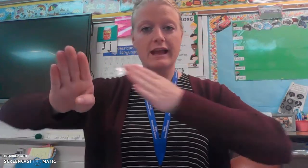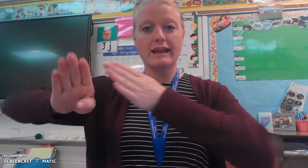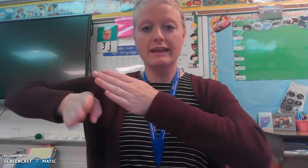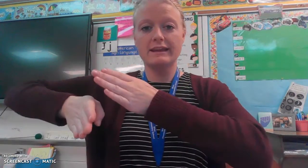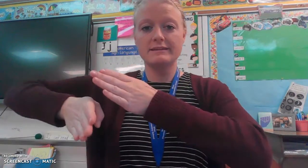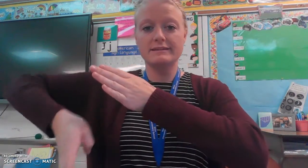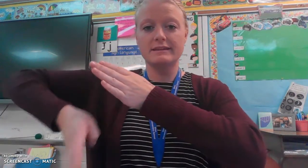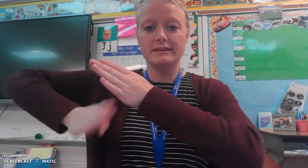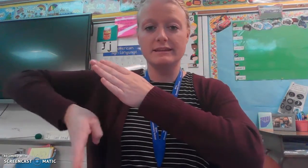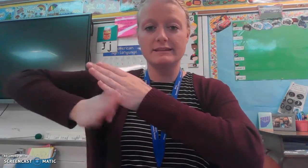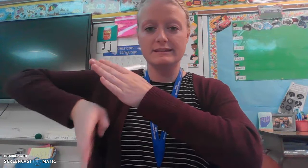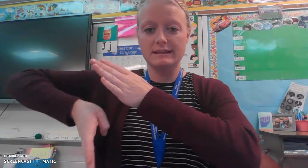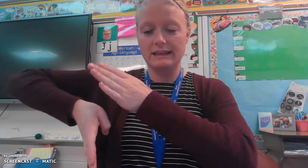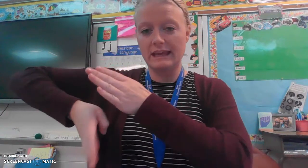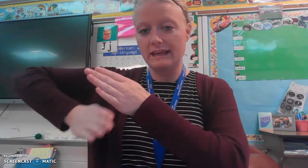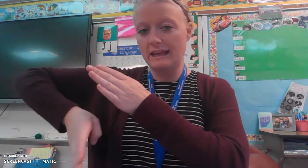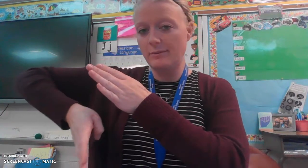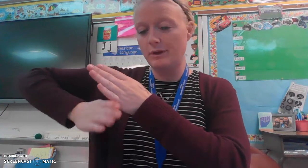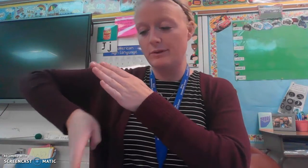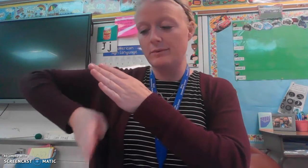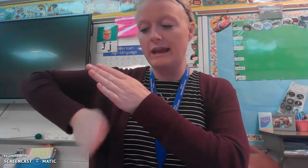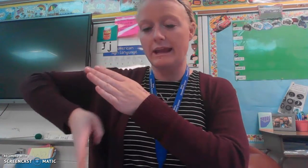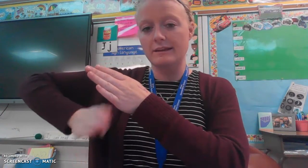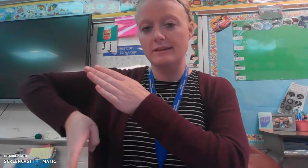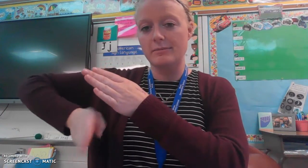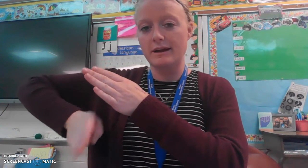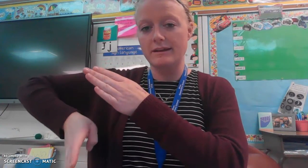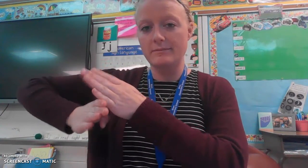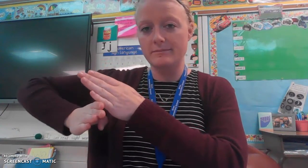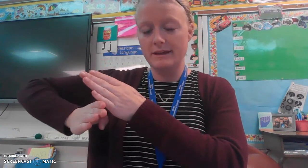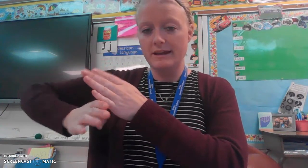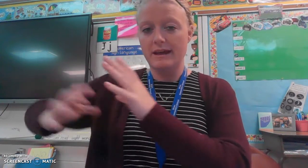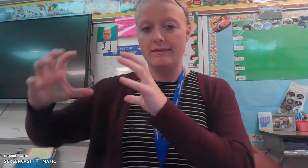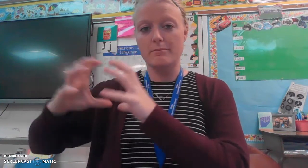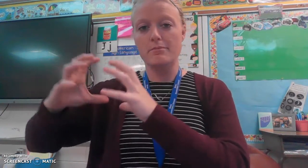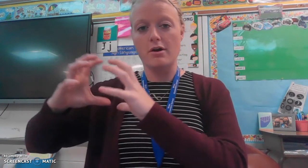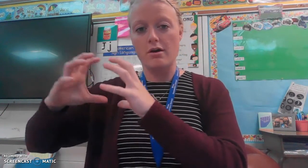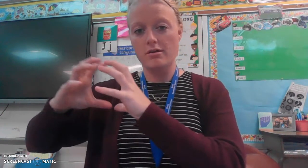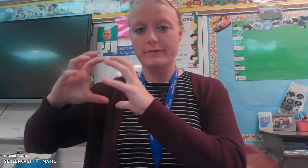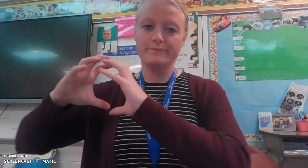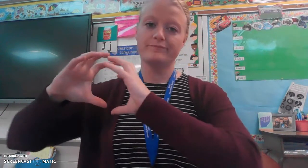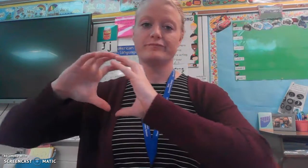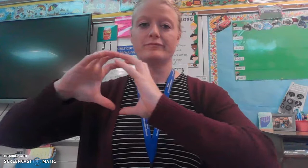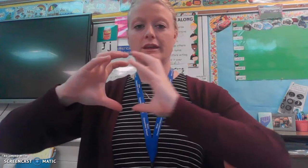flat hands. This is kicking. Put your right hand on the bottom, and then ball, like